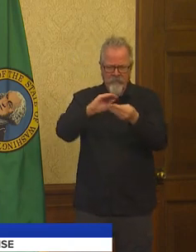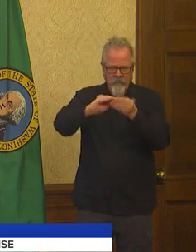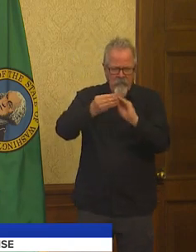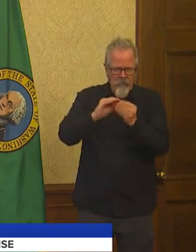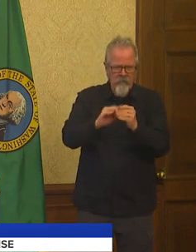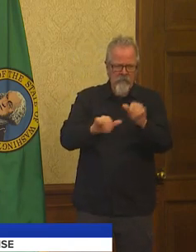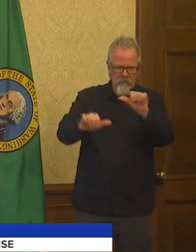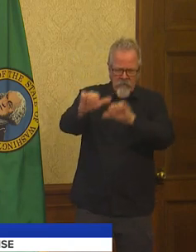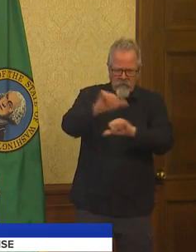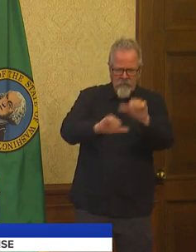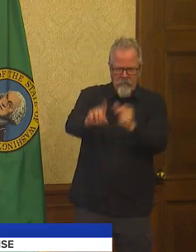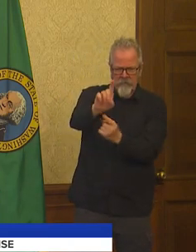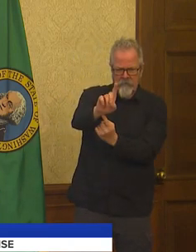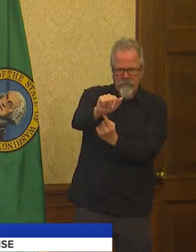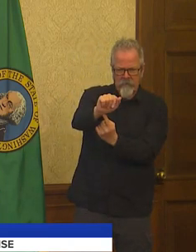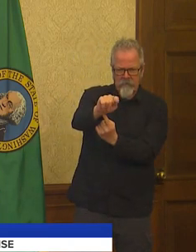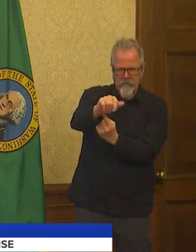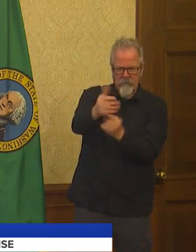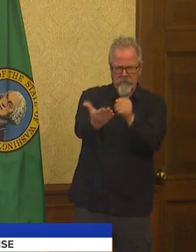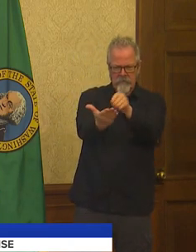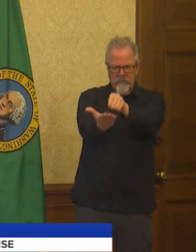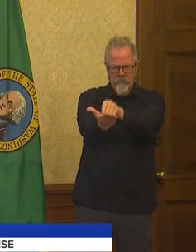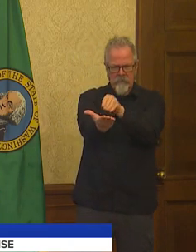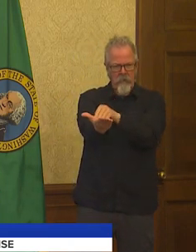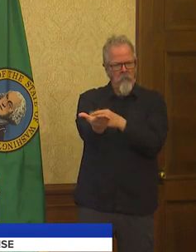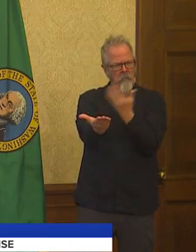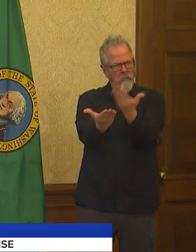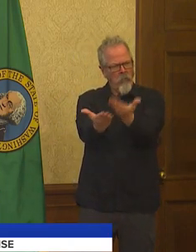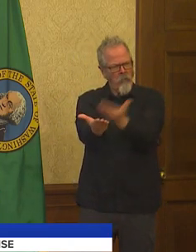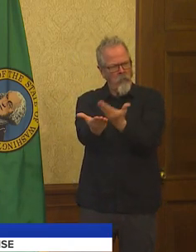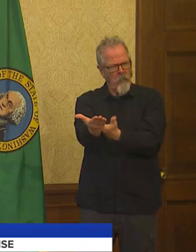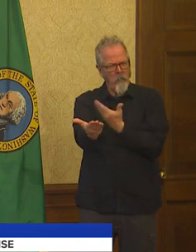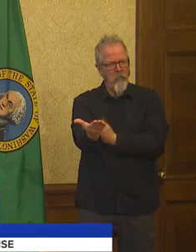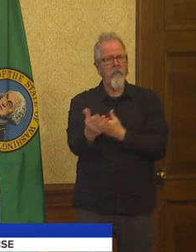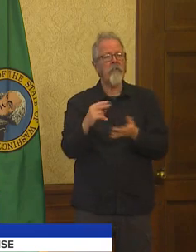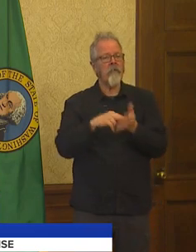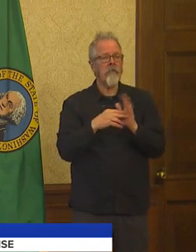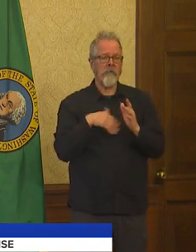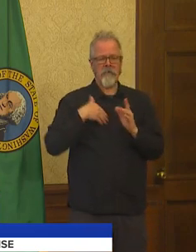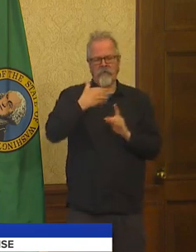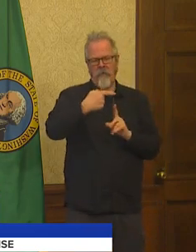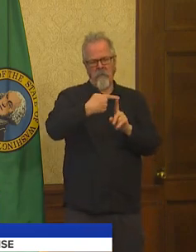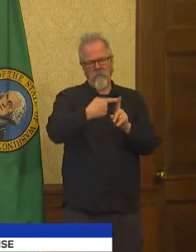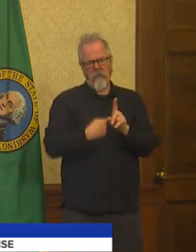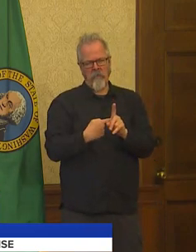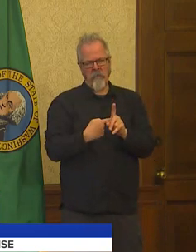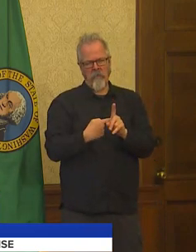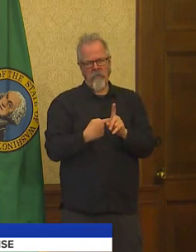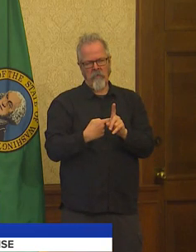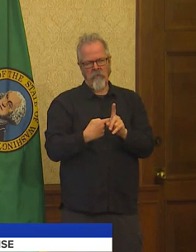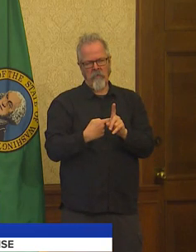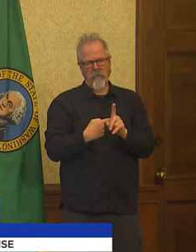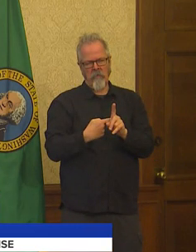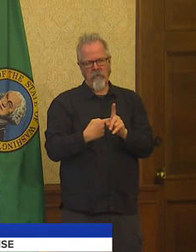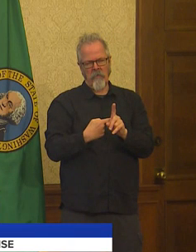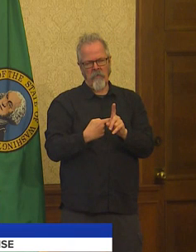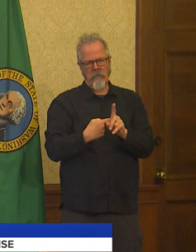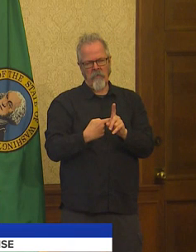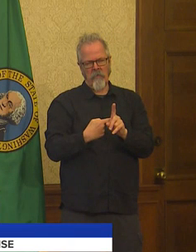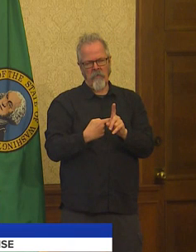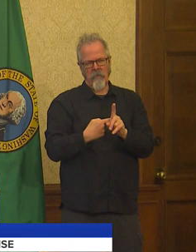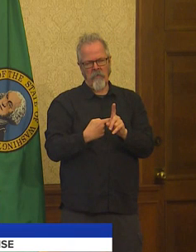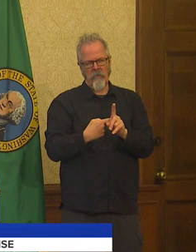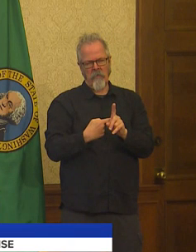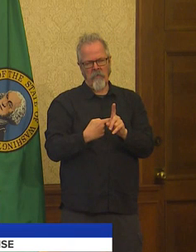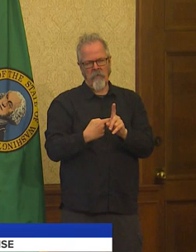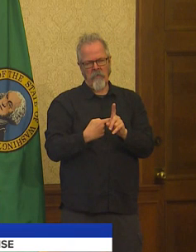some preliminary forecasts about the revenue that's coming in. But I don't think you'll see a plan for several weeks